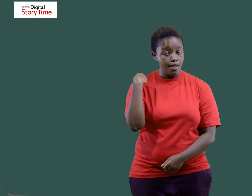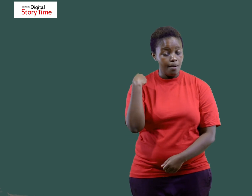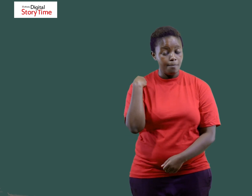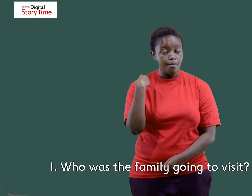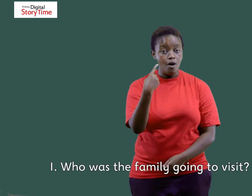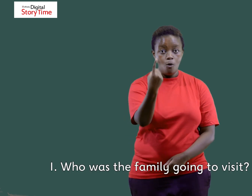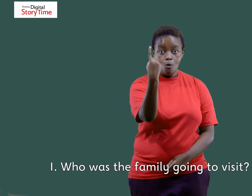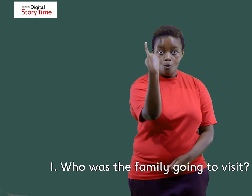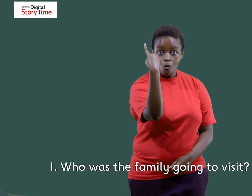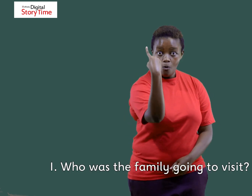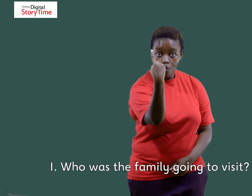Number 1.